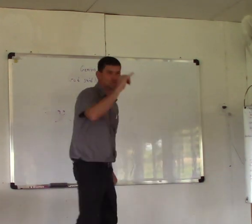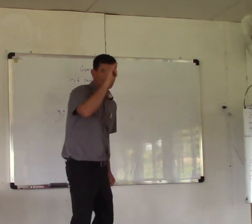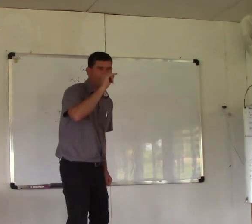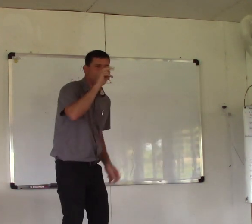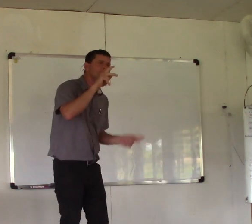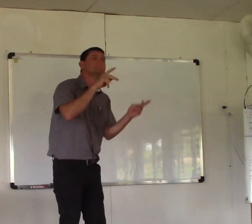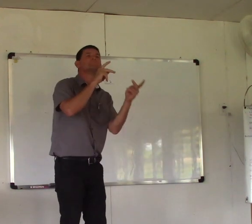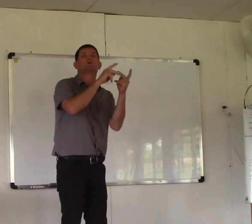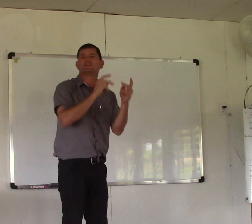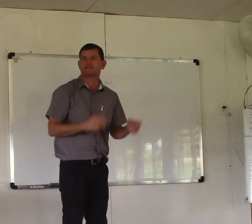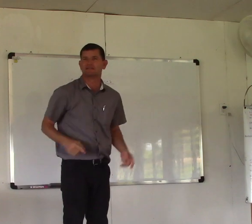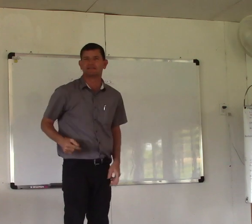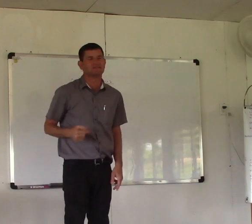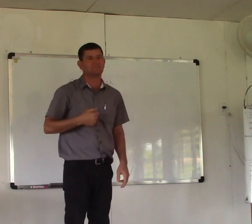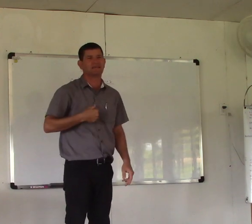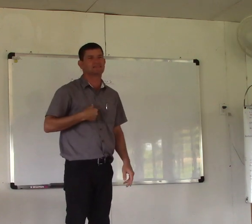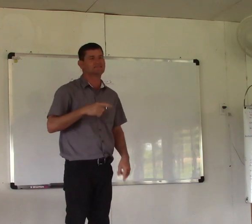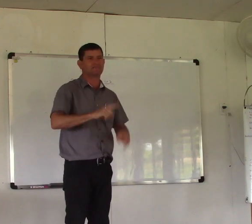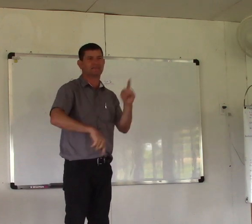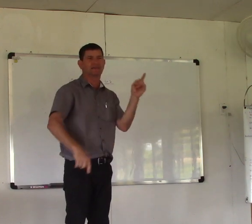draw perfect. Me, okay.